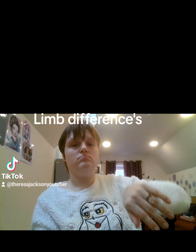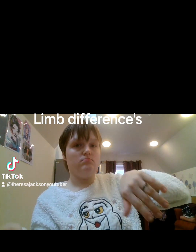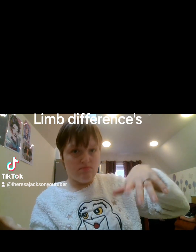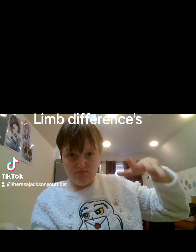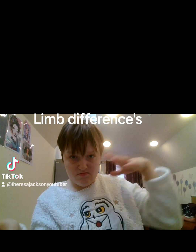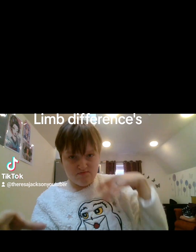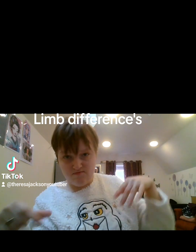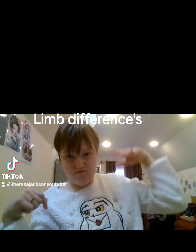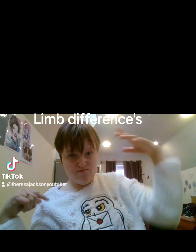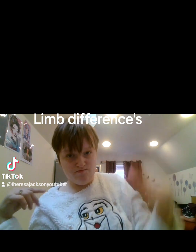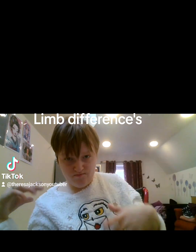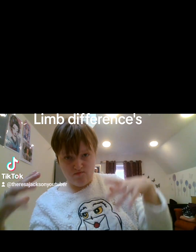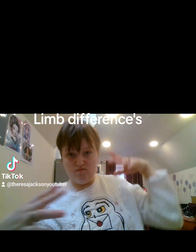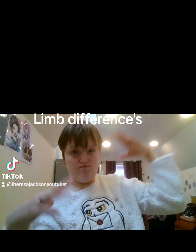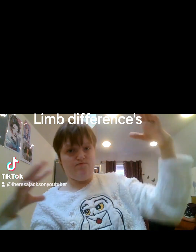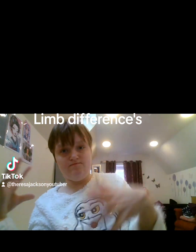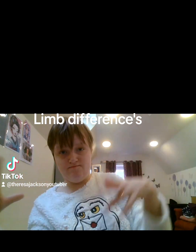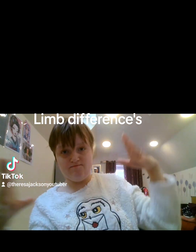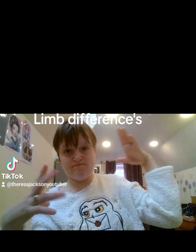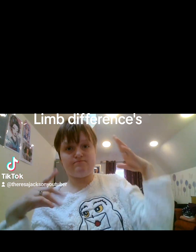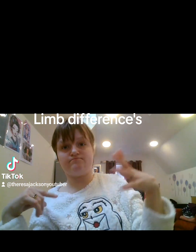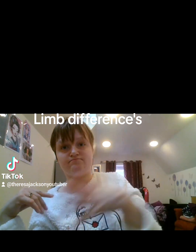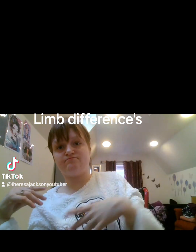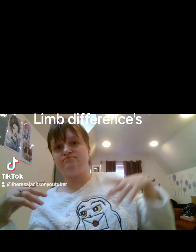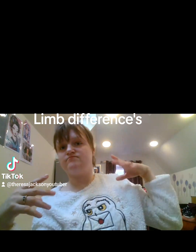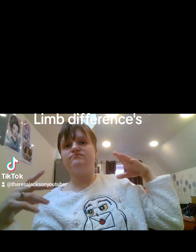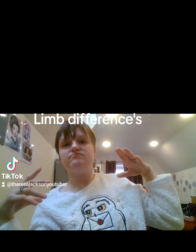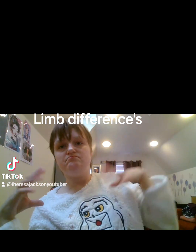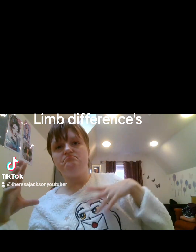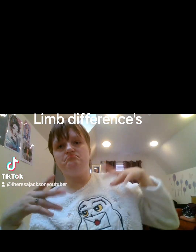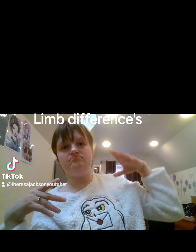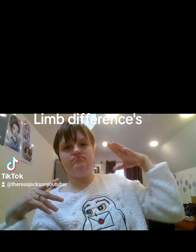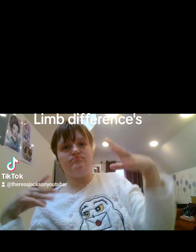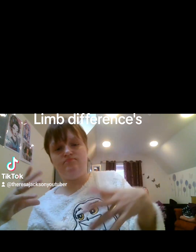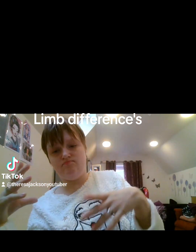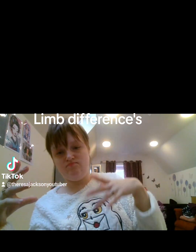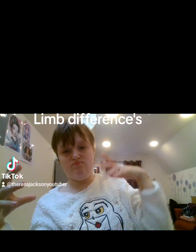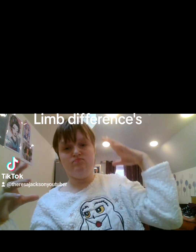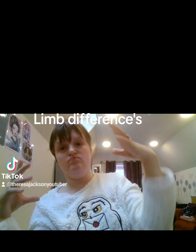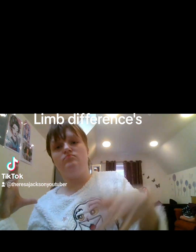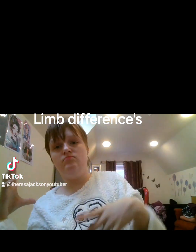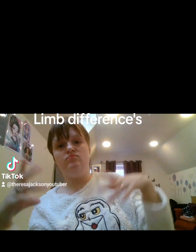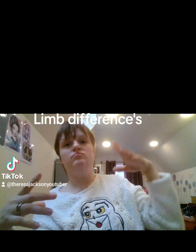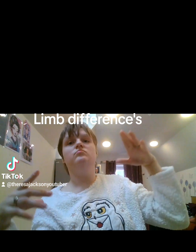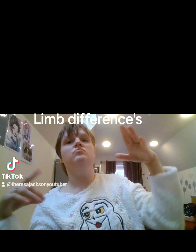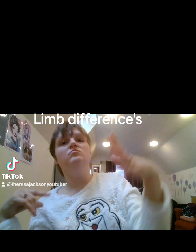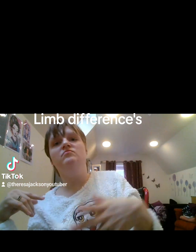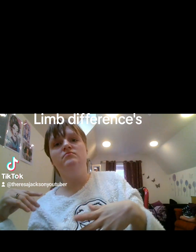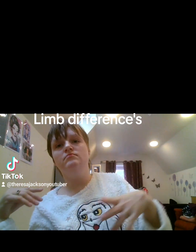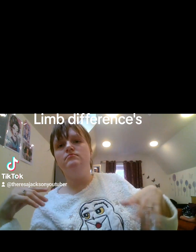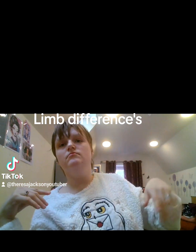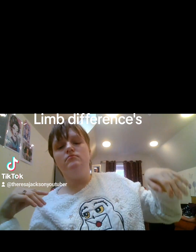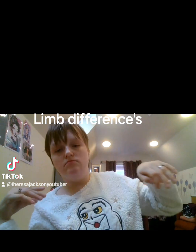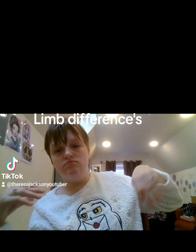Regular medical care is crucial for individuals with limb differences and complex medical